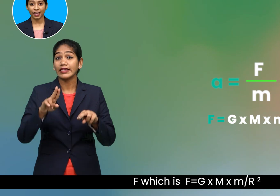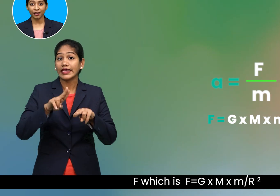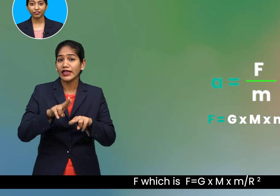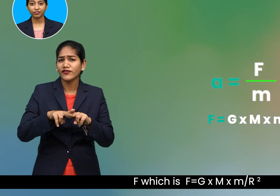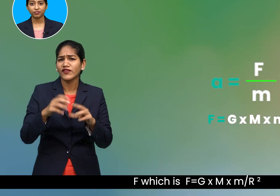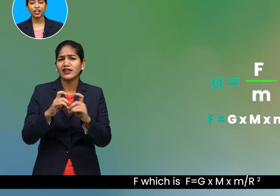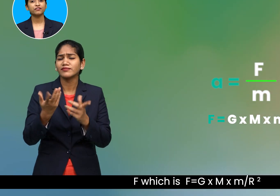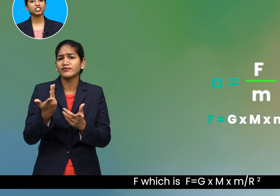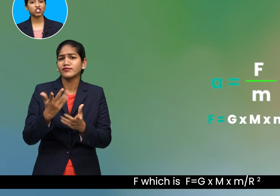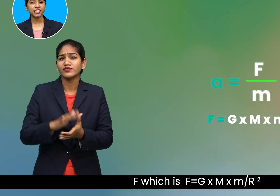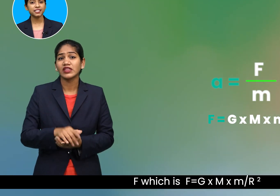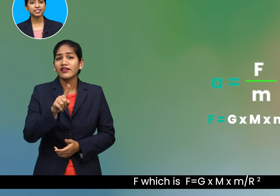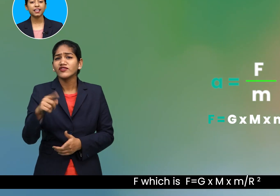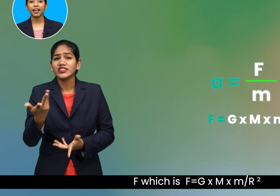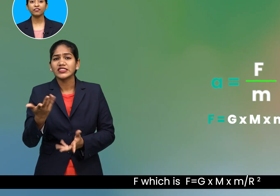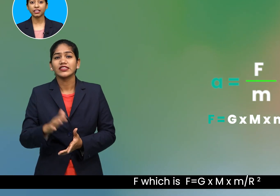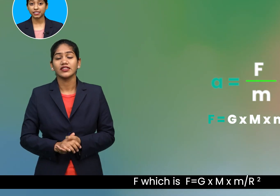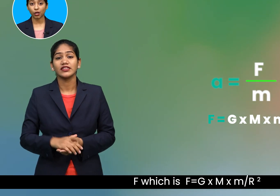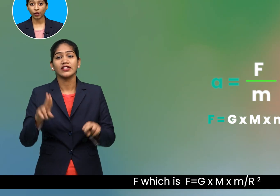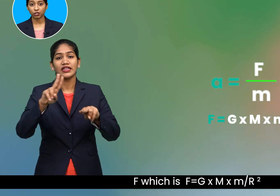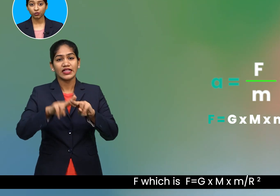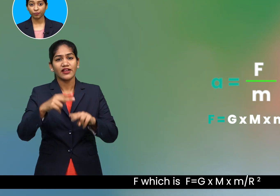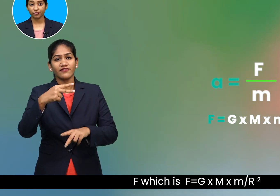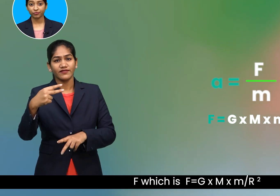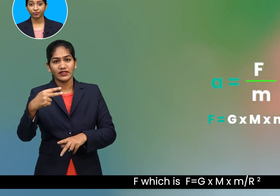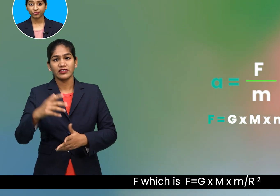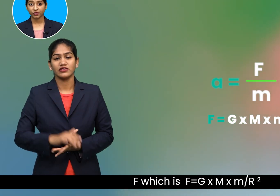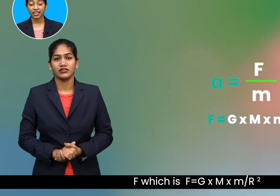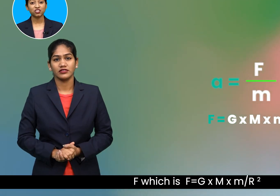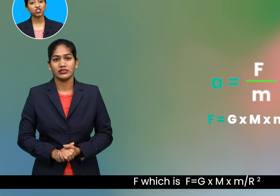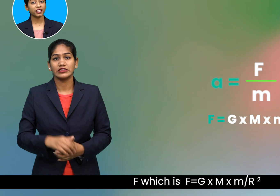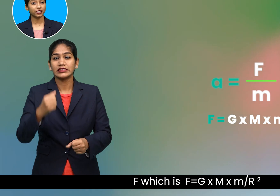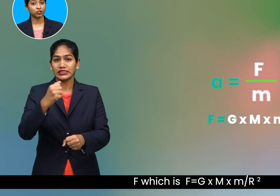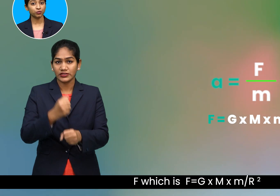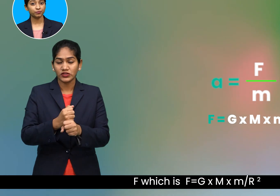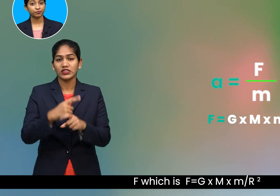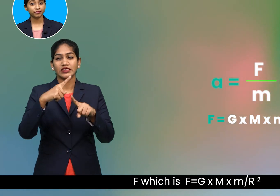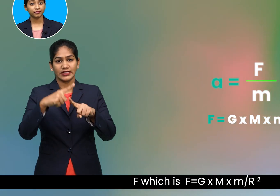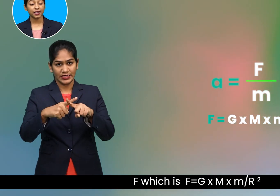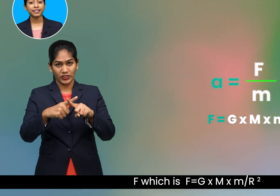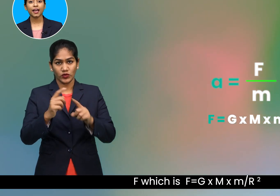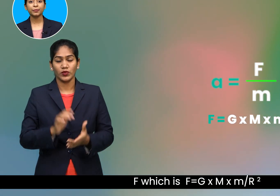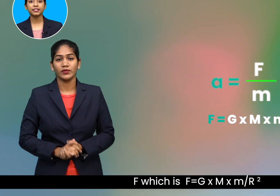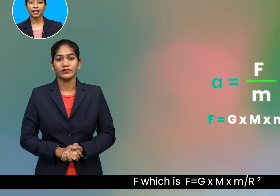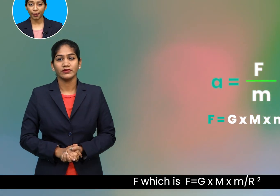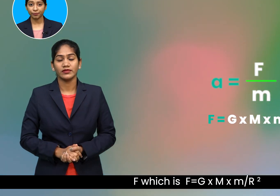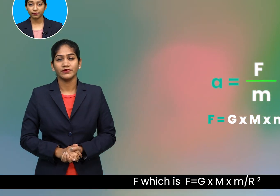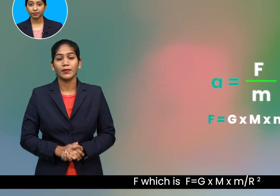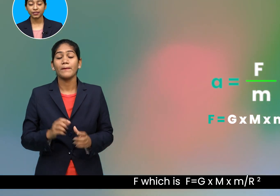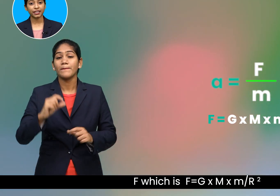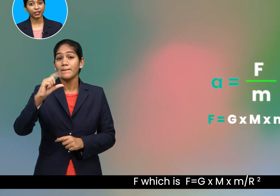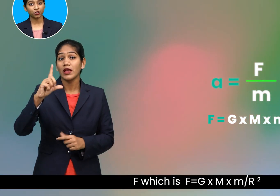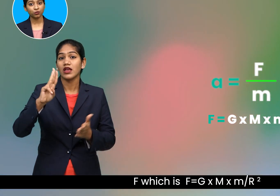for F, which is F is equal to G into capital